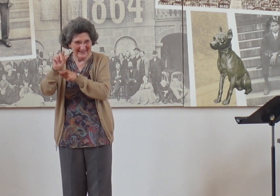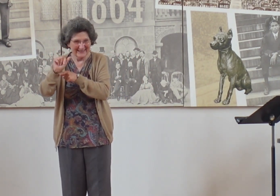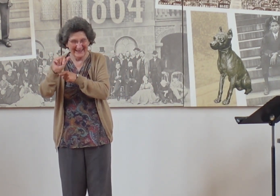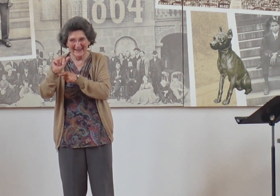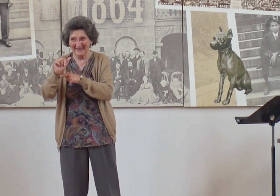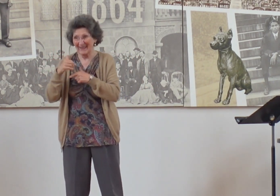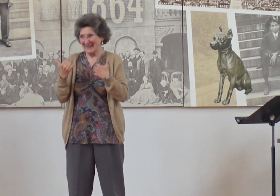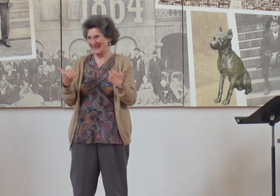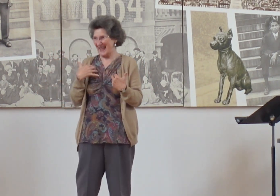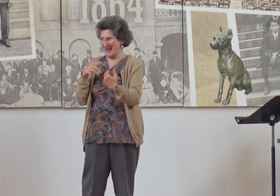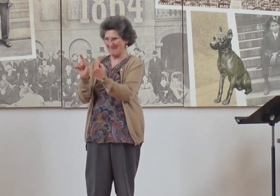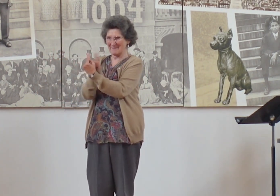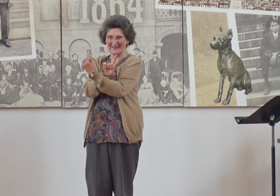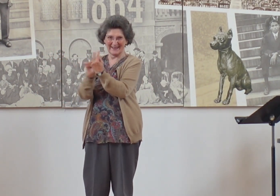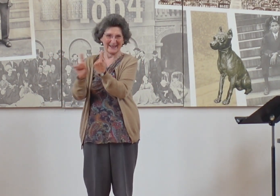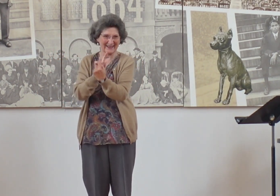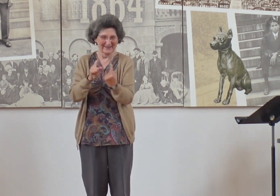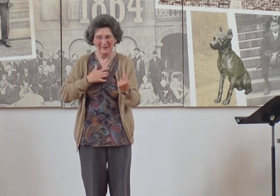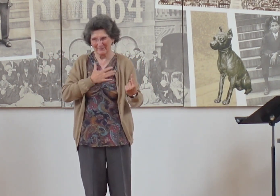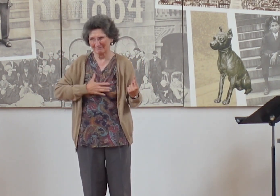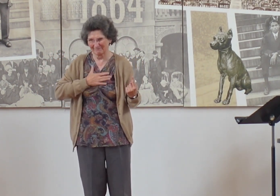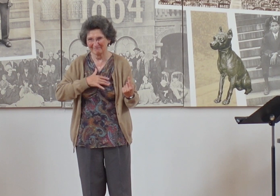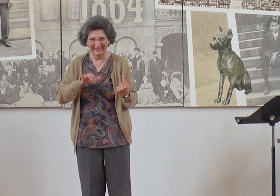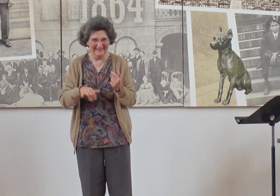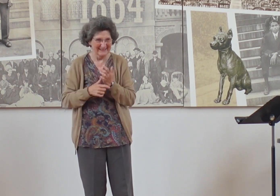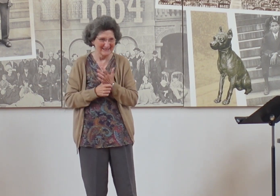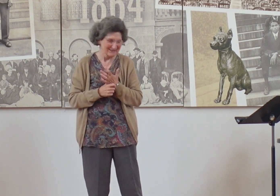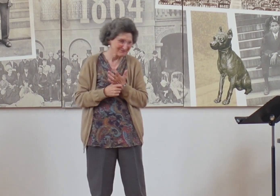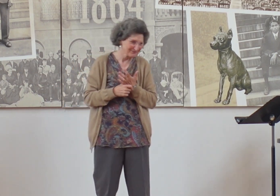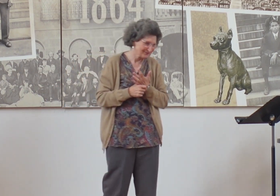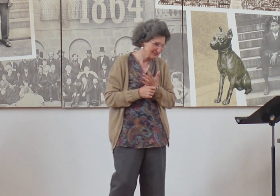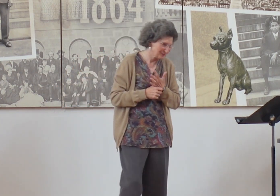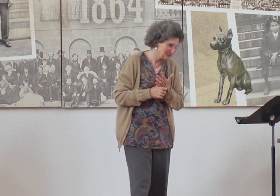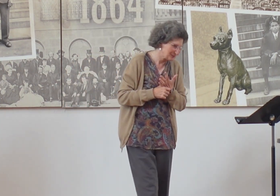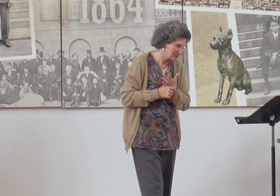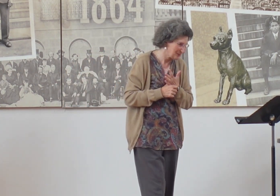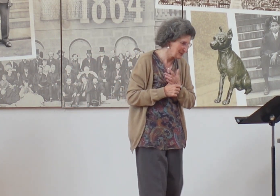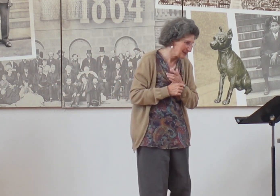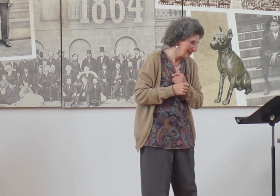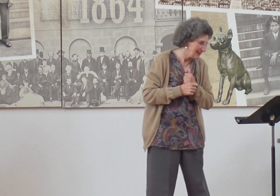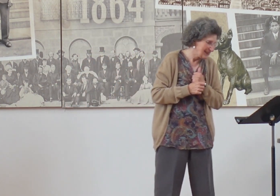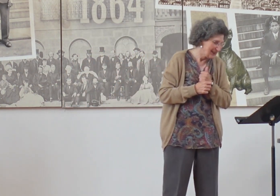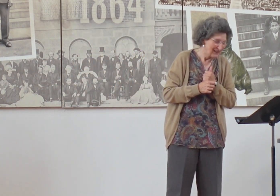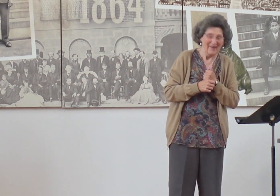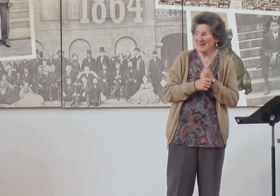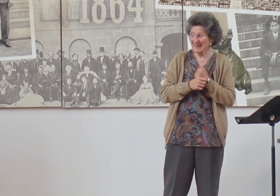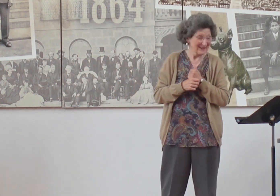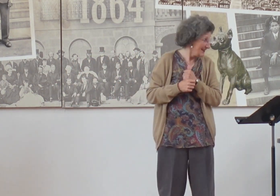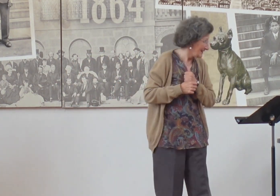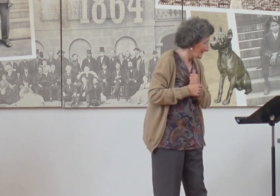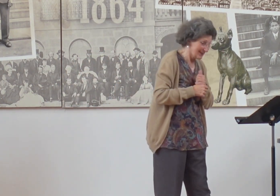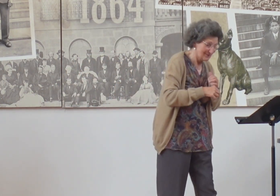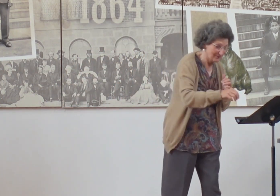Dee, Linda, and now many more of you here today, which I very much appreciate.